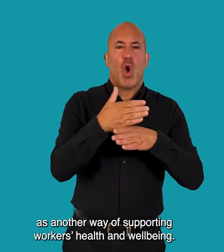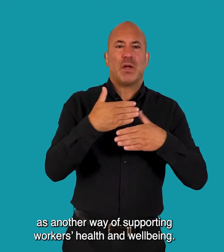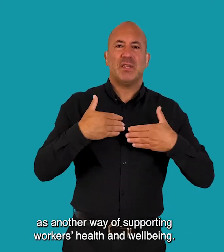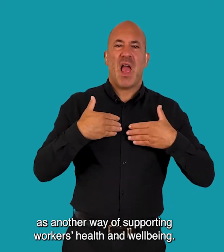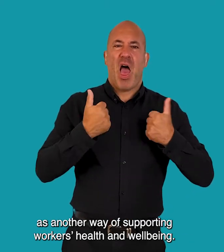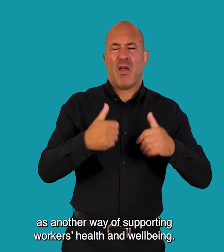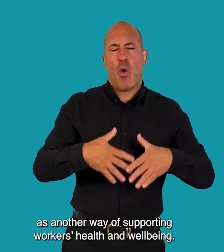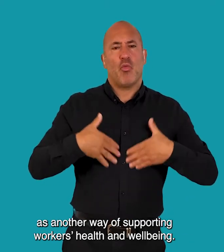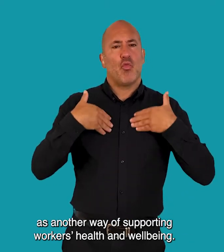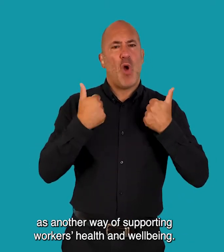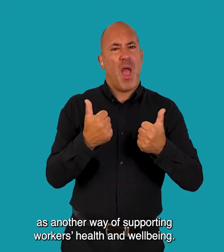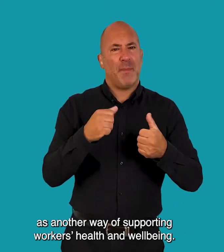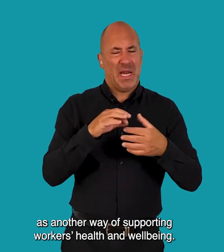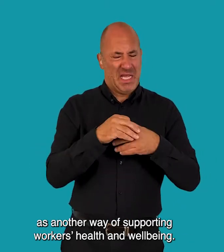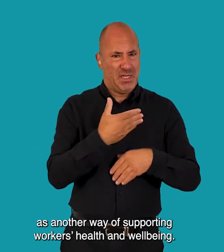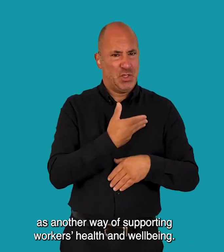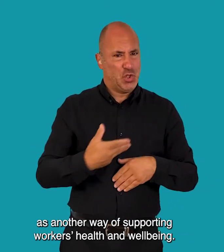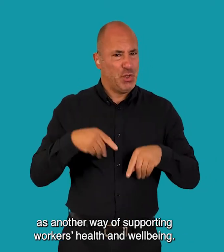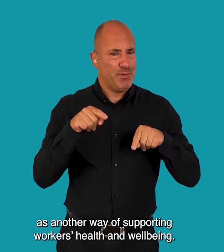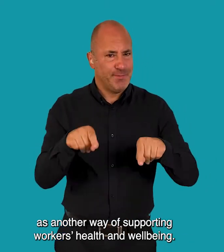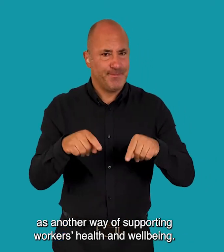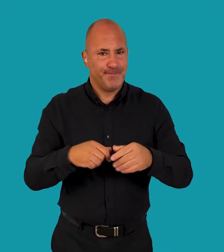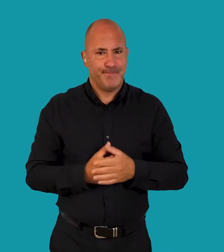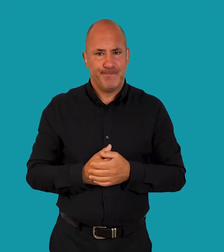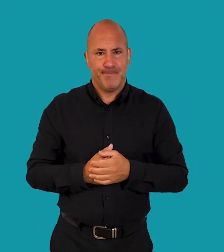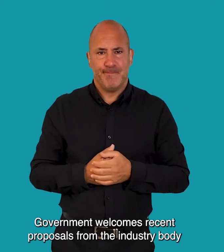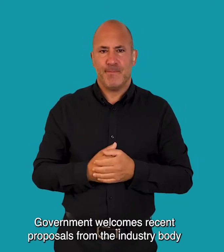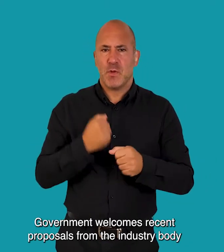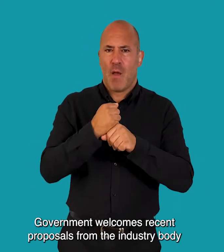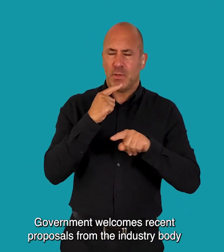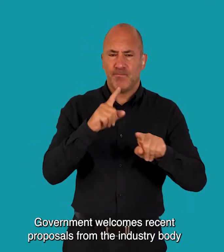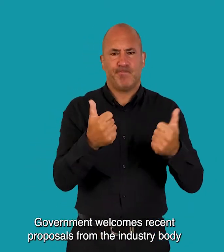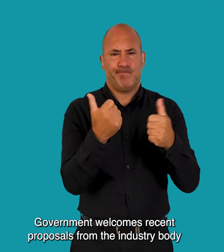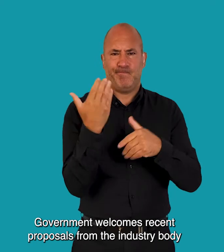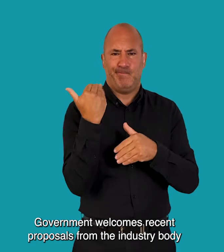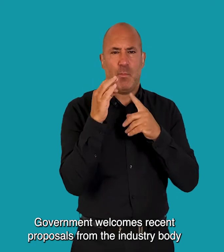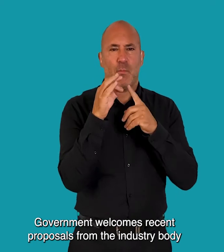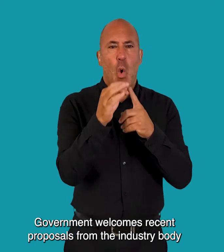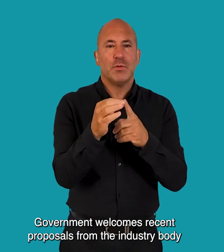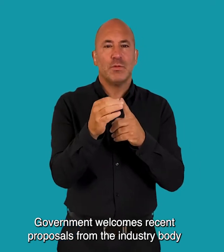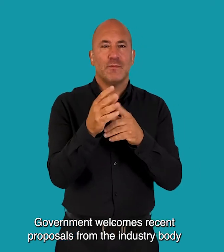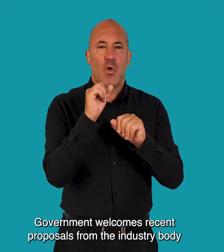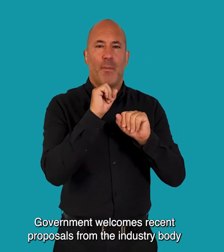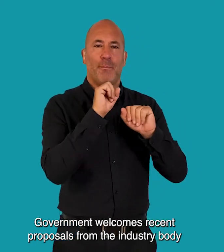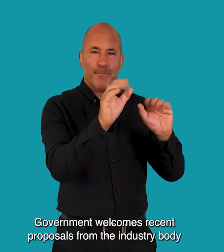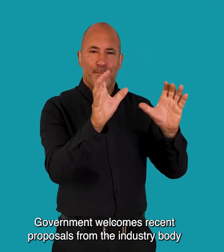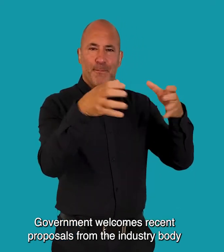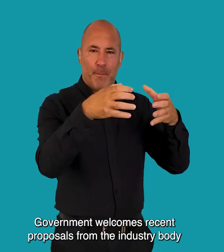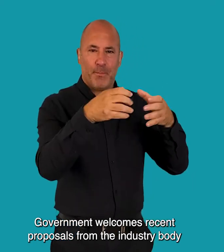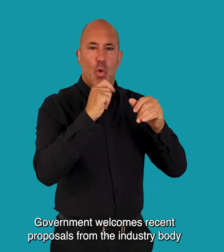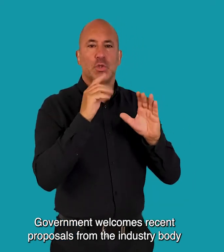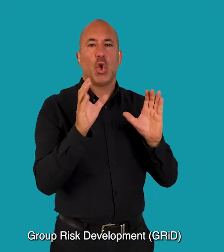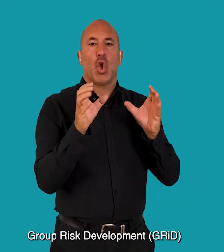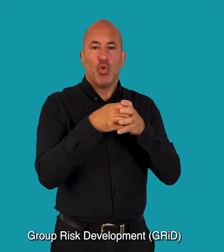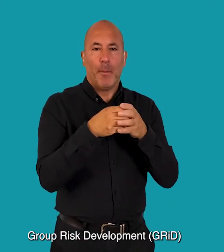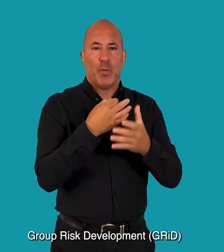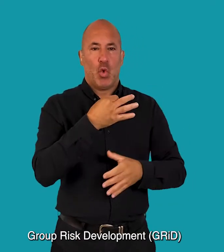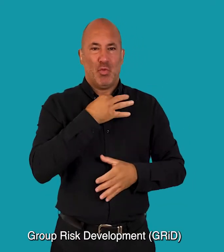of supporting workers' health and well-being. Government welcomes recent proposals from the industry body Group Risk